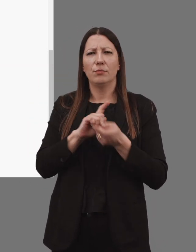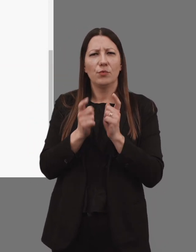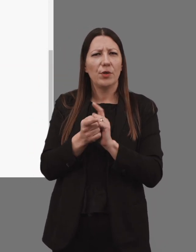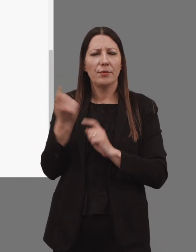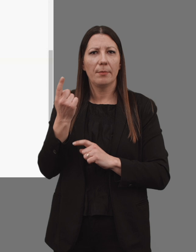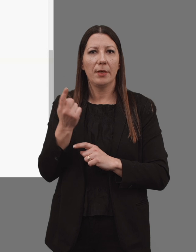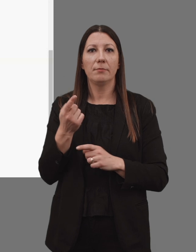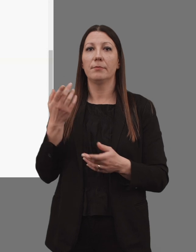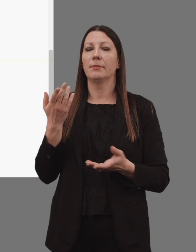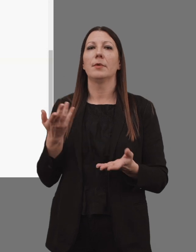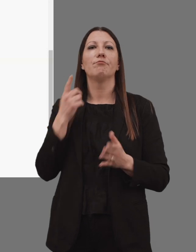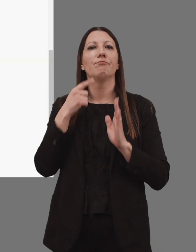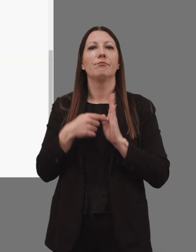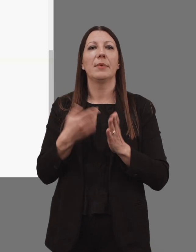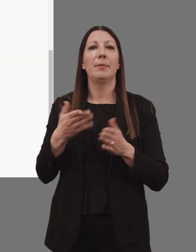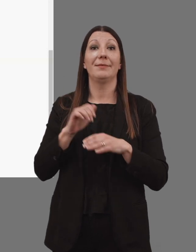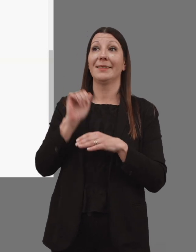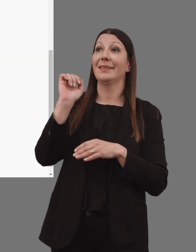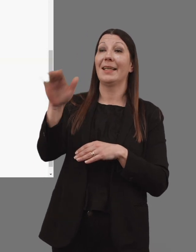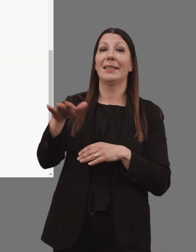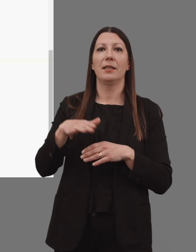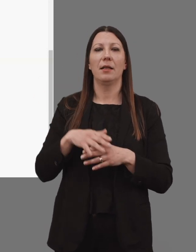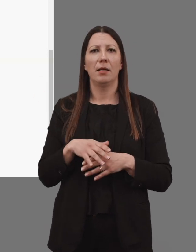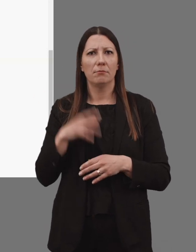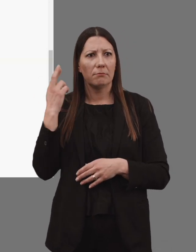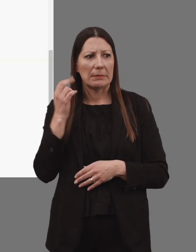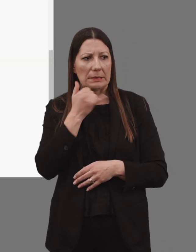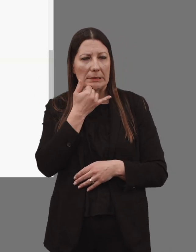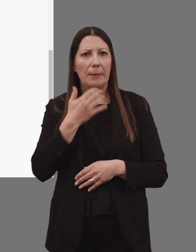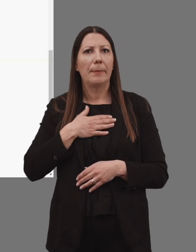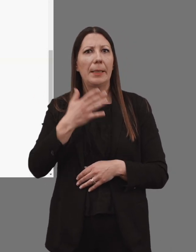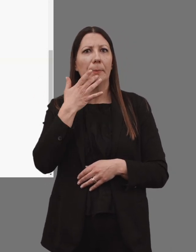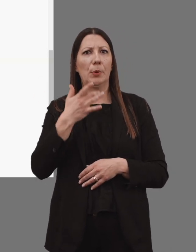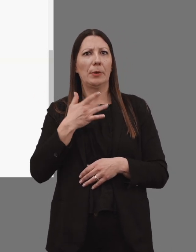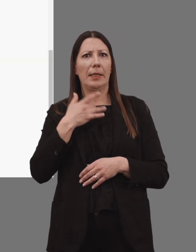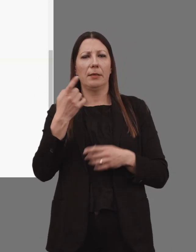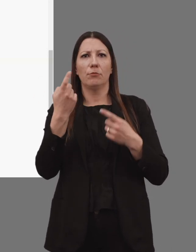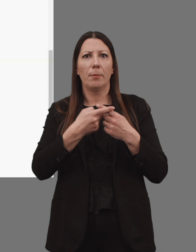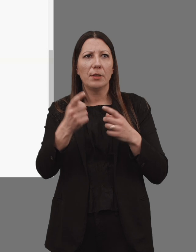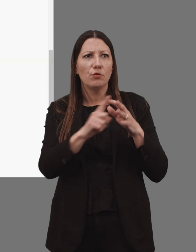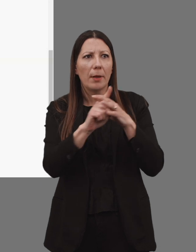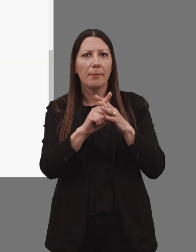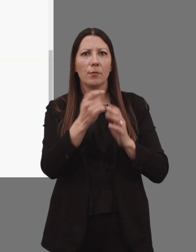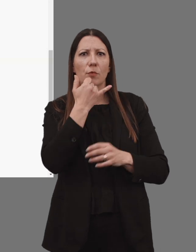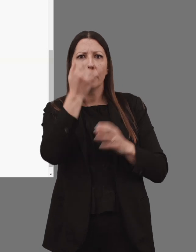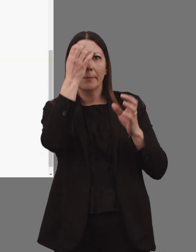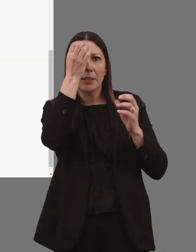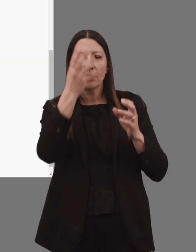that maybe your date of birth auto-populated and it was wrong, or maybe